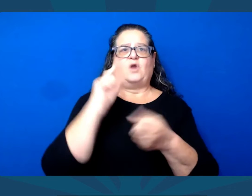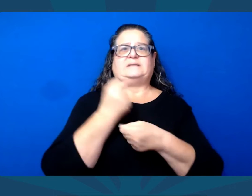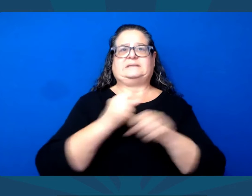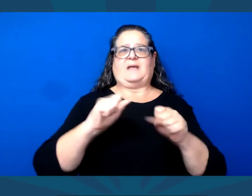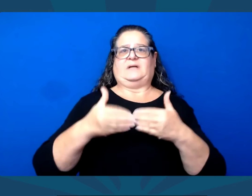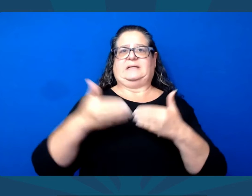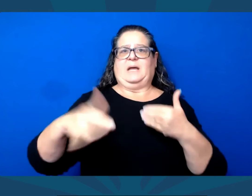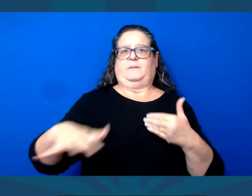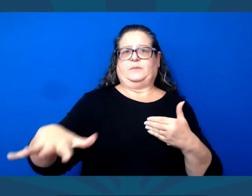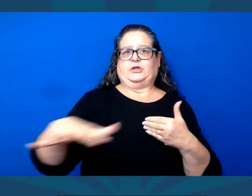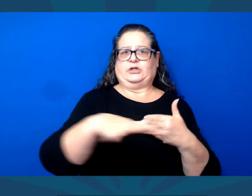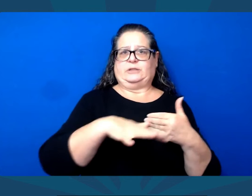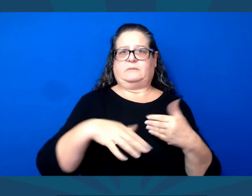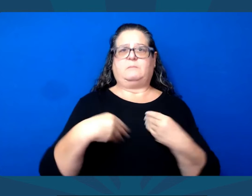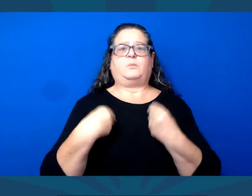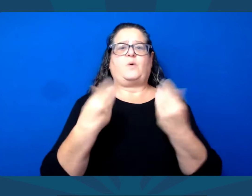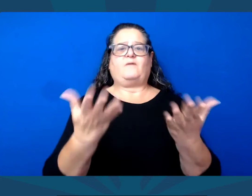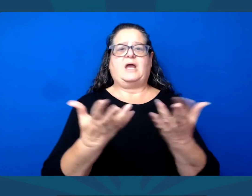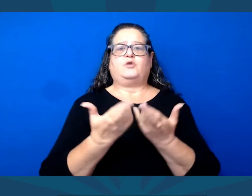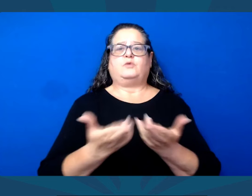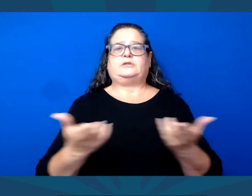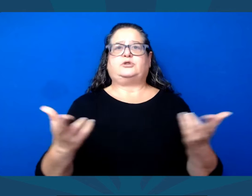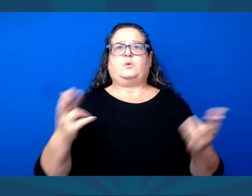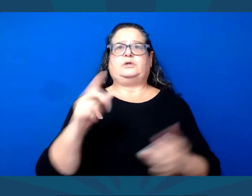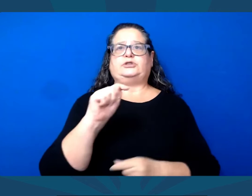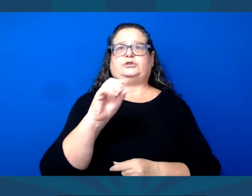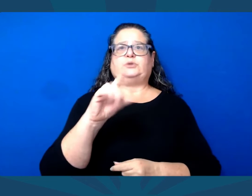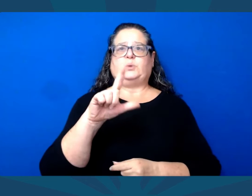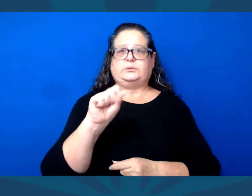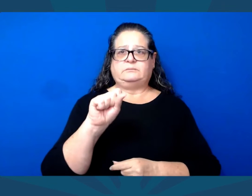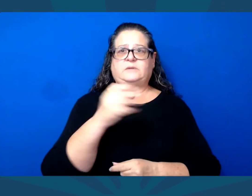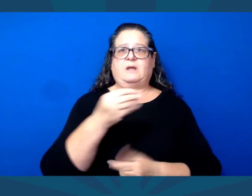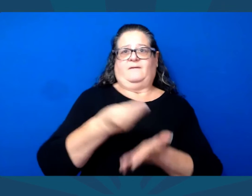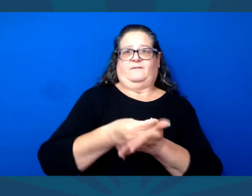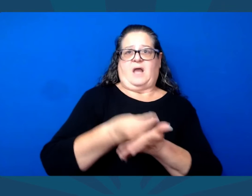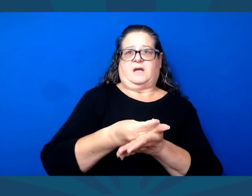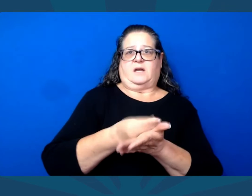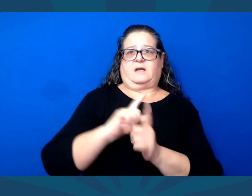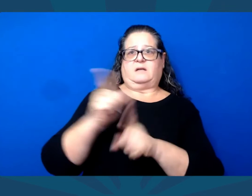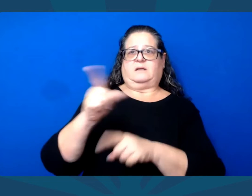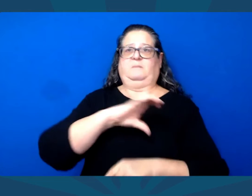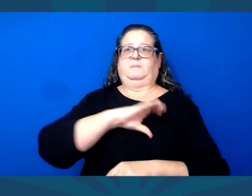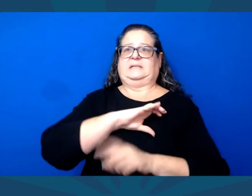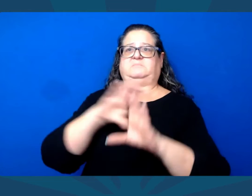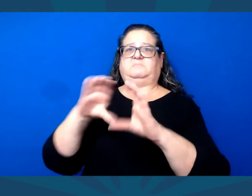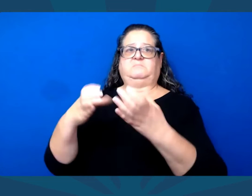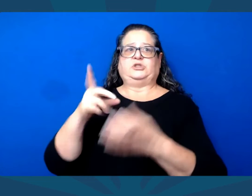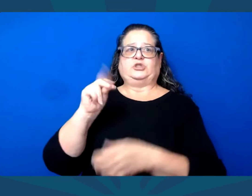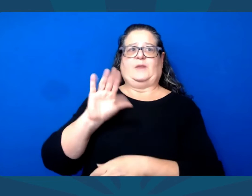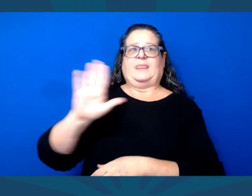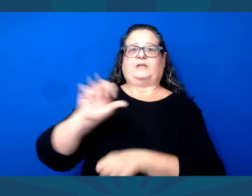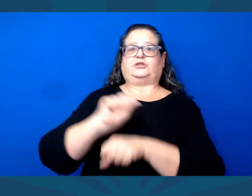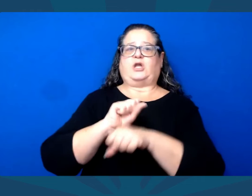For many years, T.J. Shope has been a leading advocate for safe neighborhoods and has worked to provide law